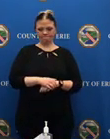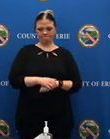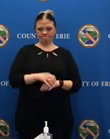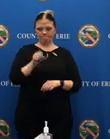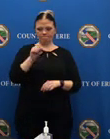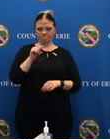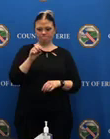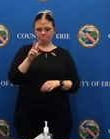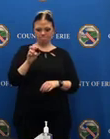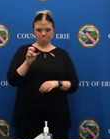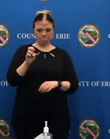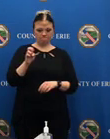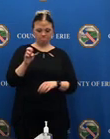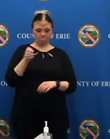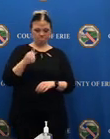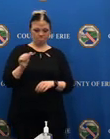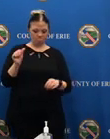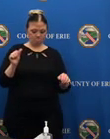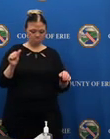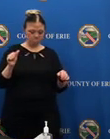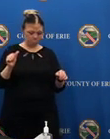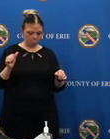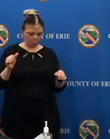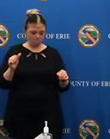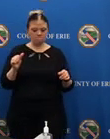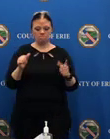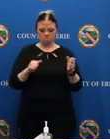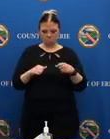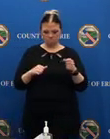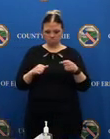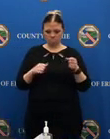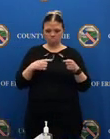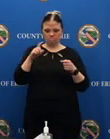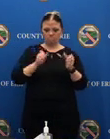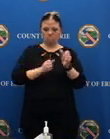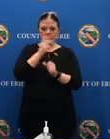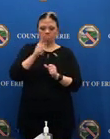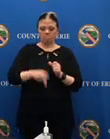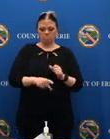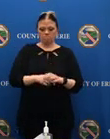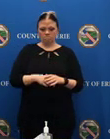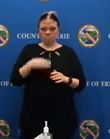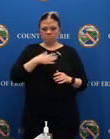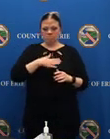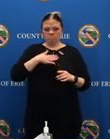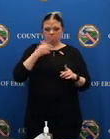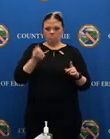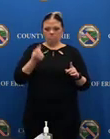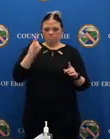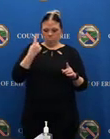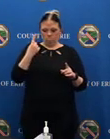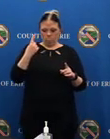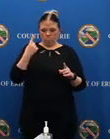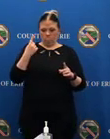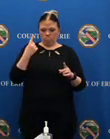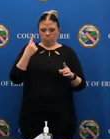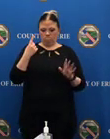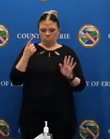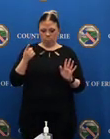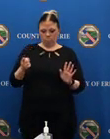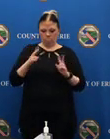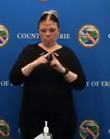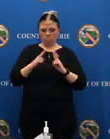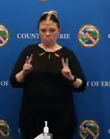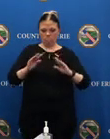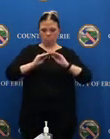Steve Brown, any more questions, Steve? Yeah, I just need to follow up. Please understand, you've been